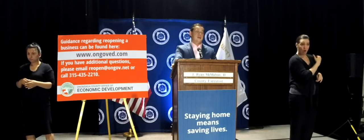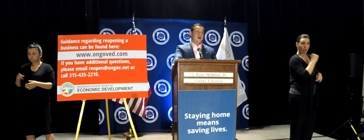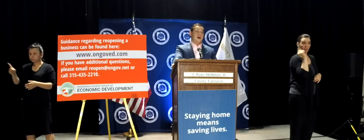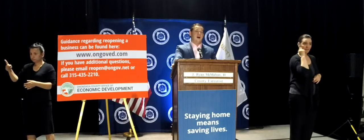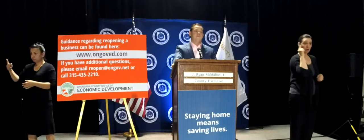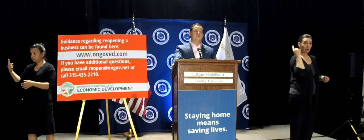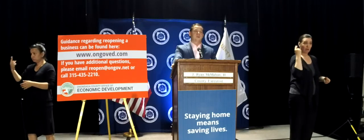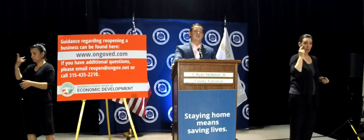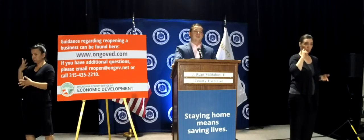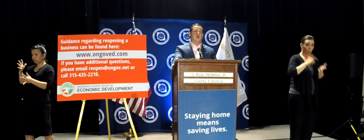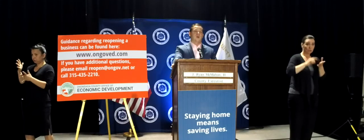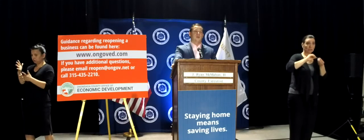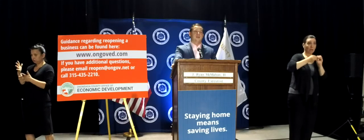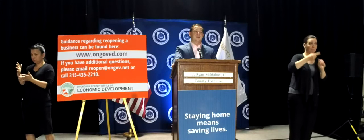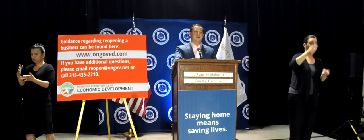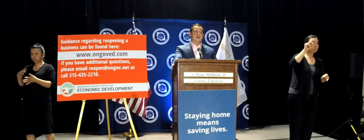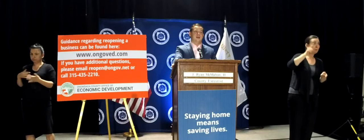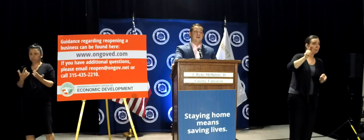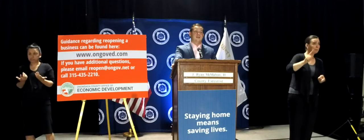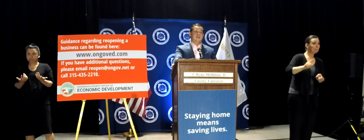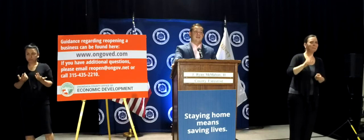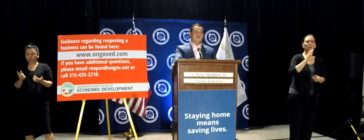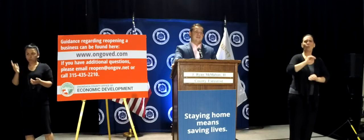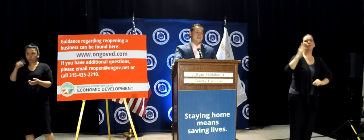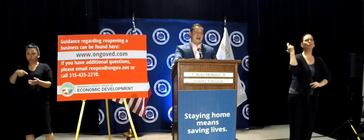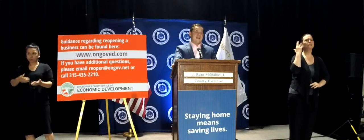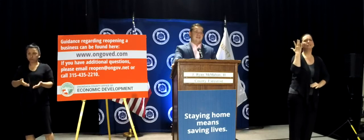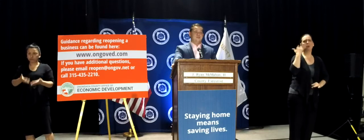tonight. And so